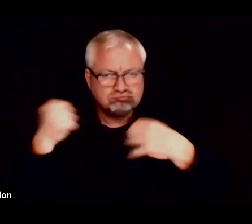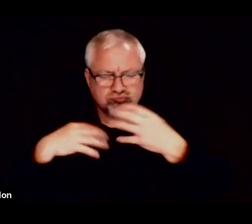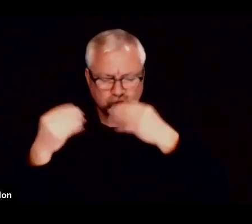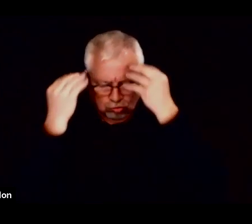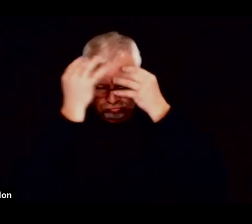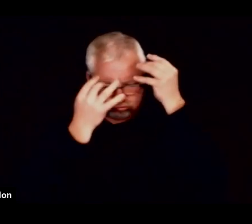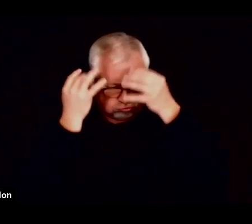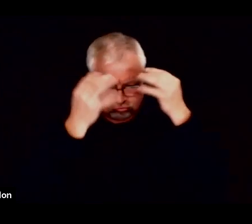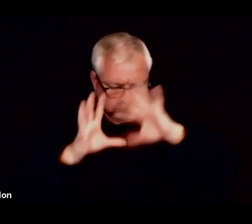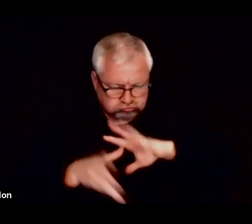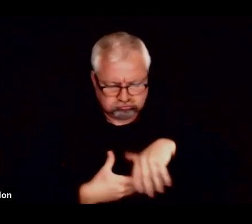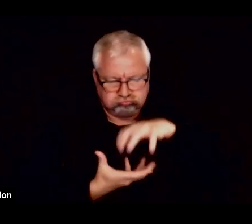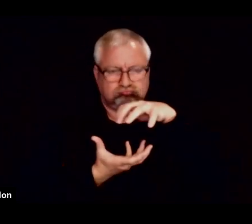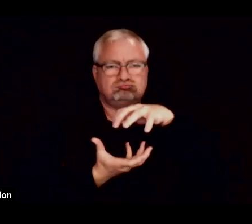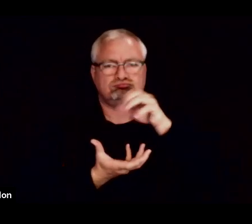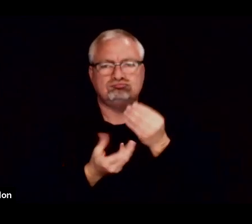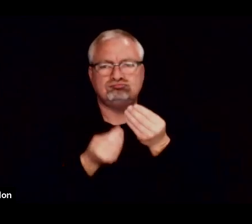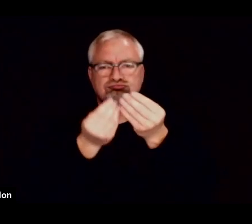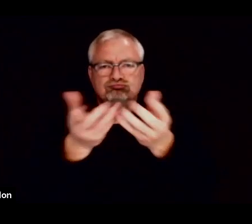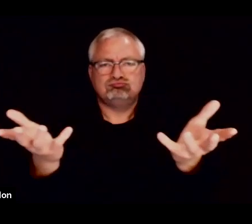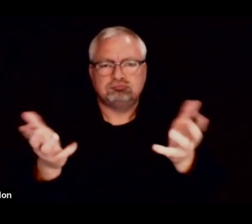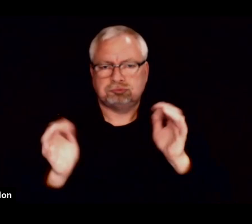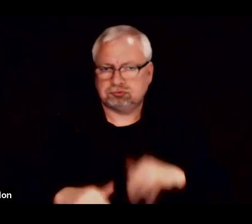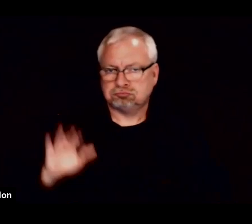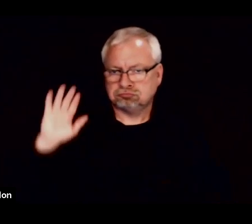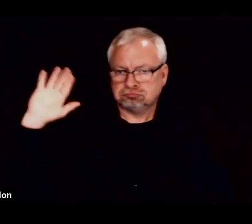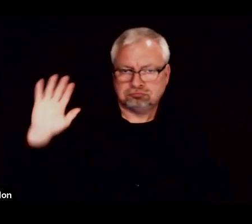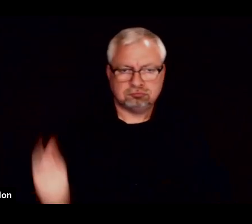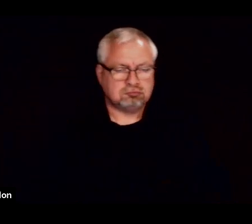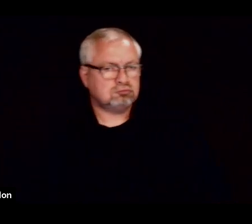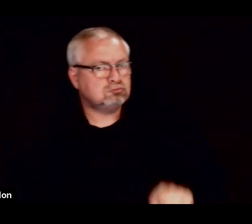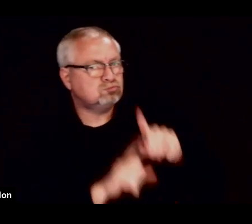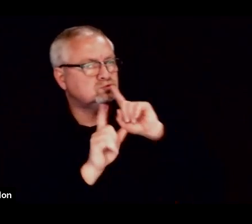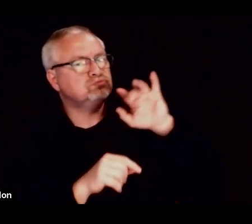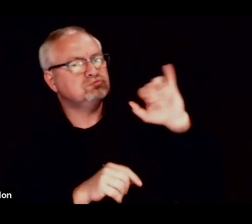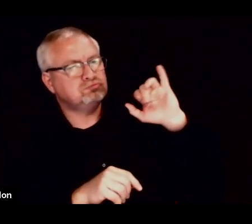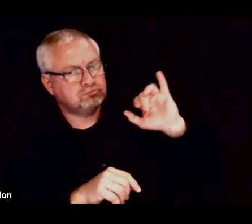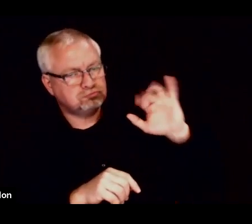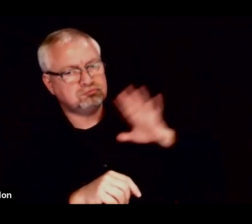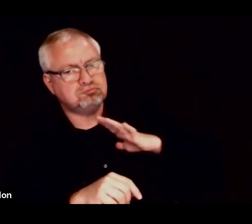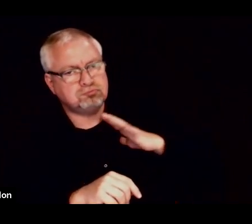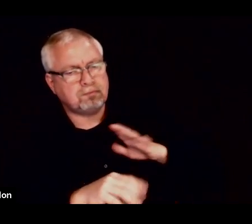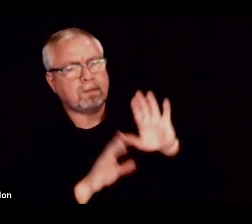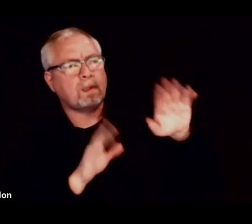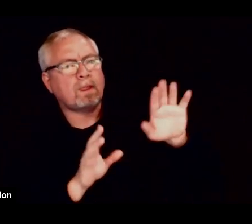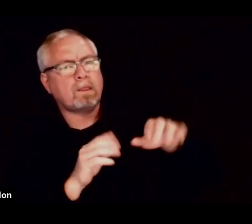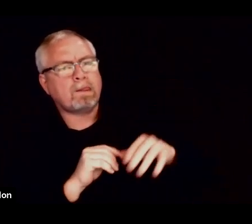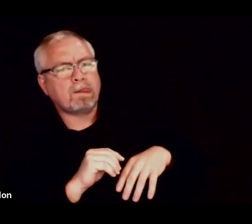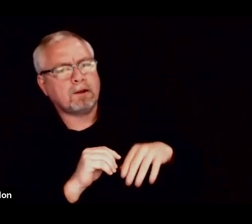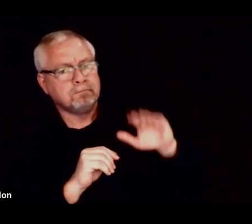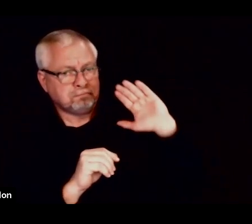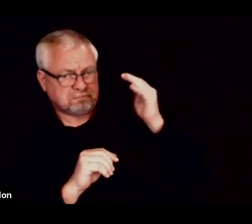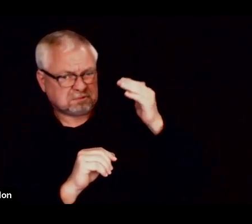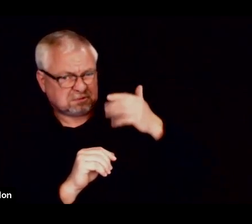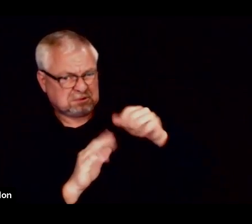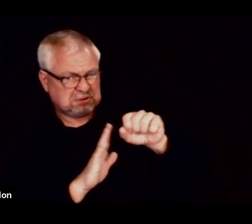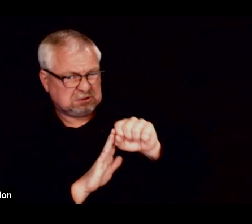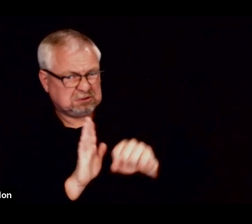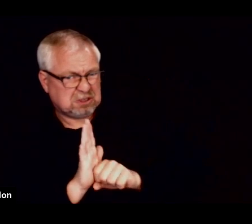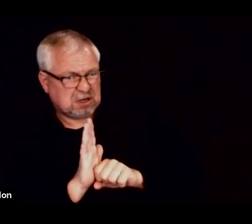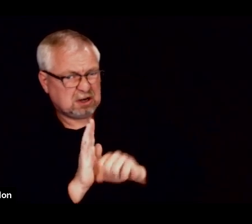Related follow-up then, since it sounds like the state fair is saying we're going to have a fair or we're going to have no fair, we're not going to do a middle ground. What